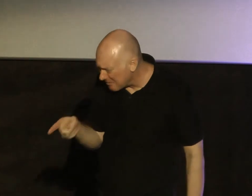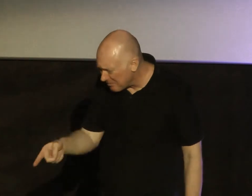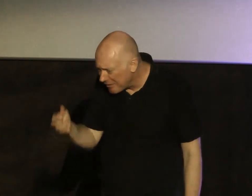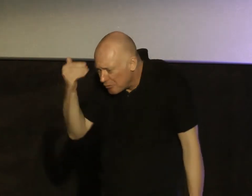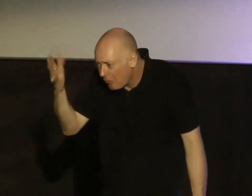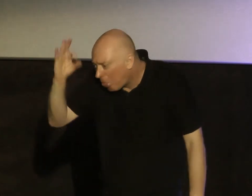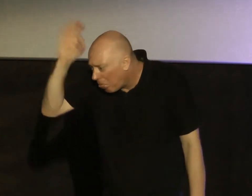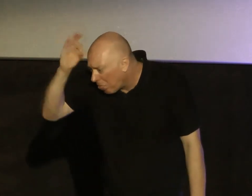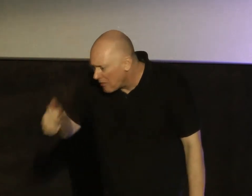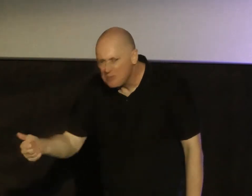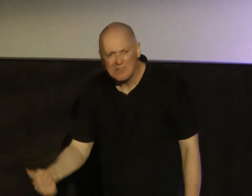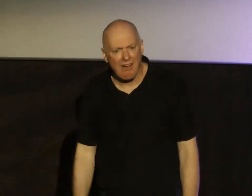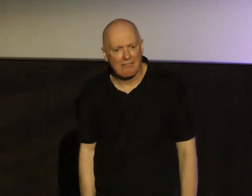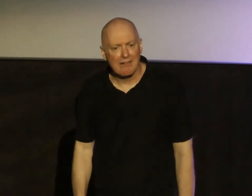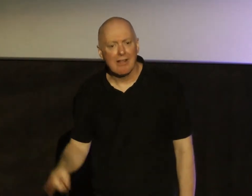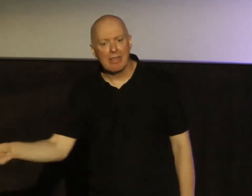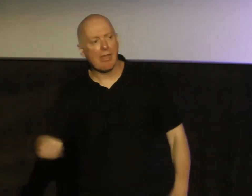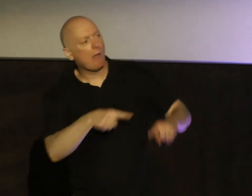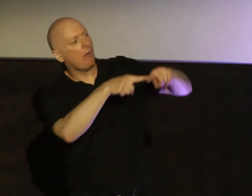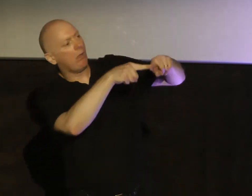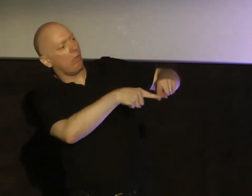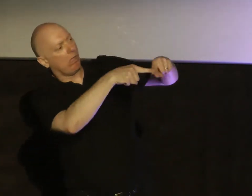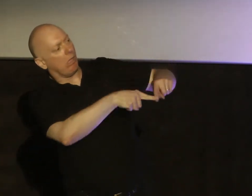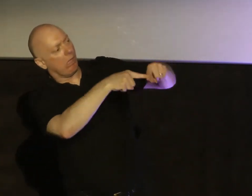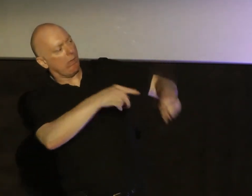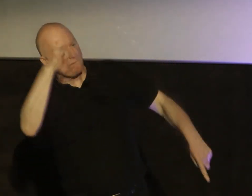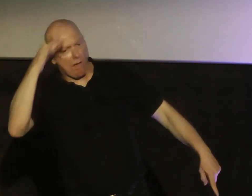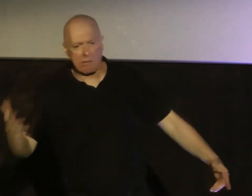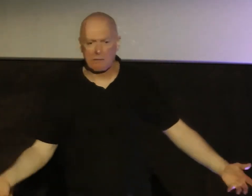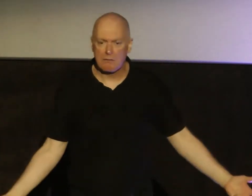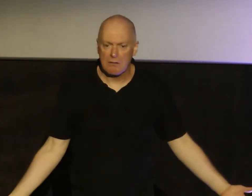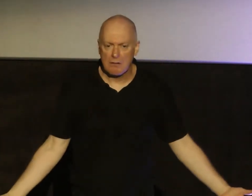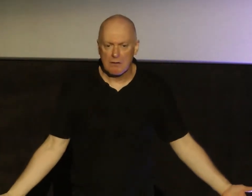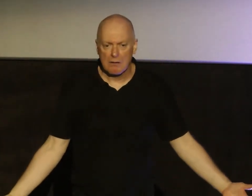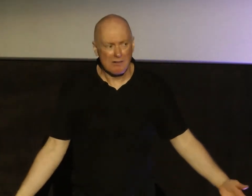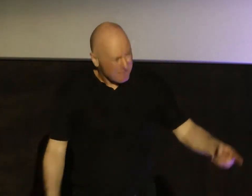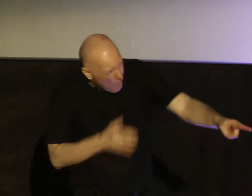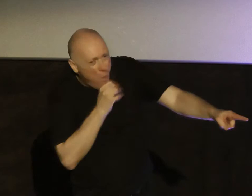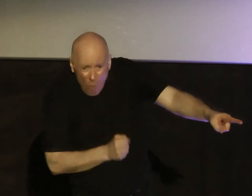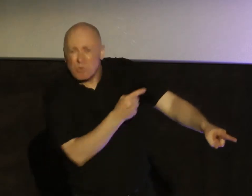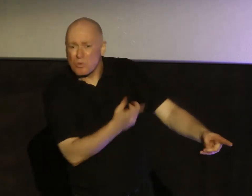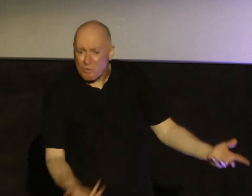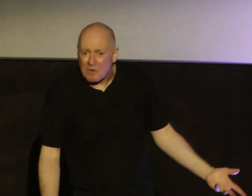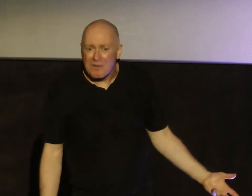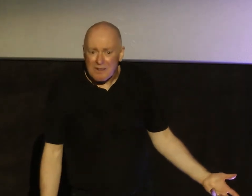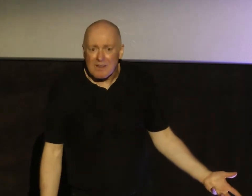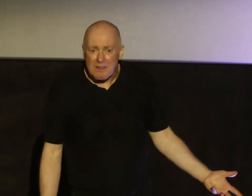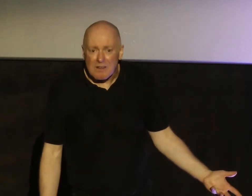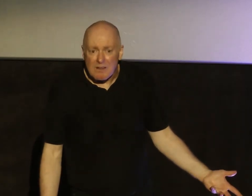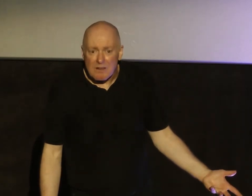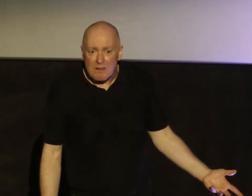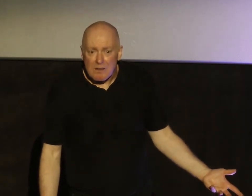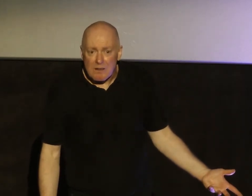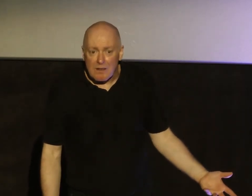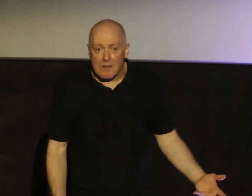what to do. They're passively dependent on their father, who is aging. The brothers have learned to